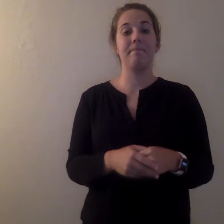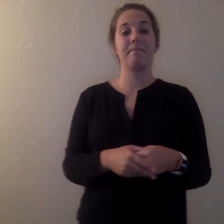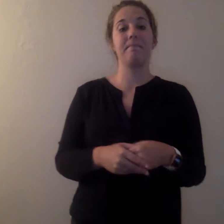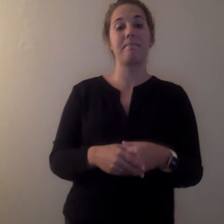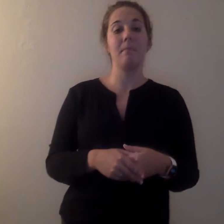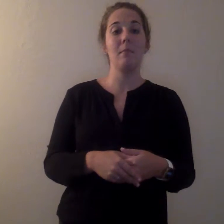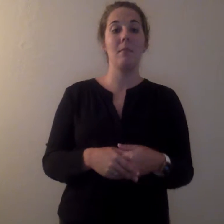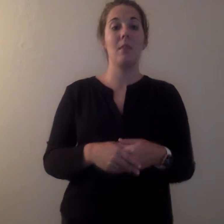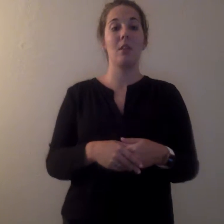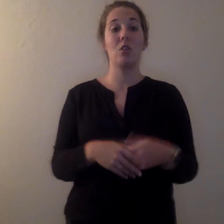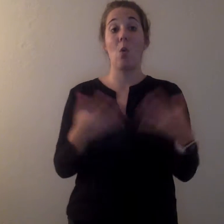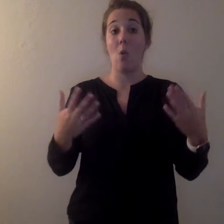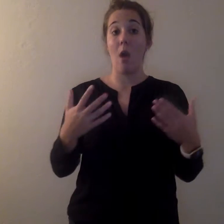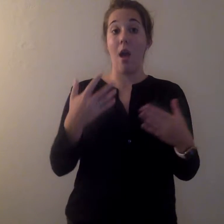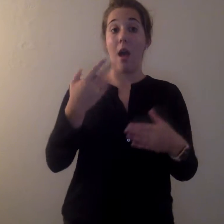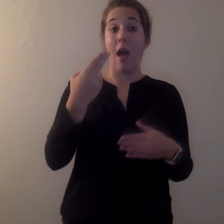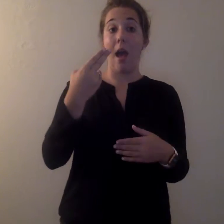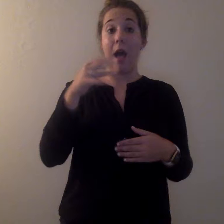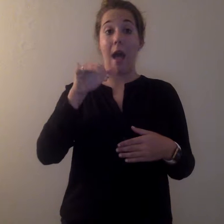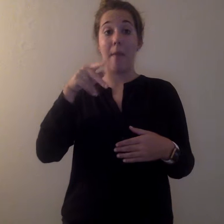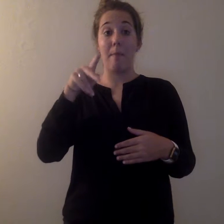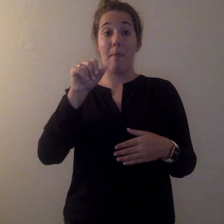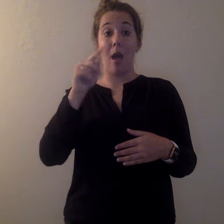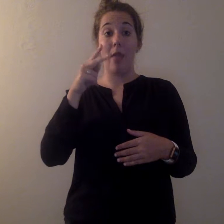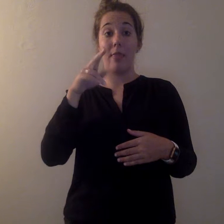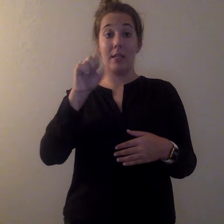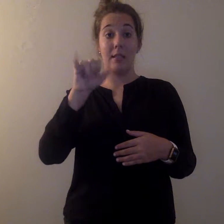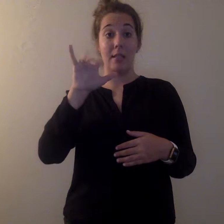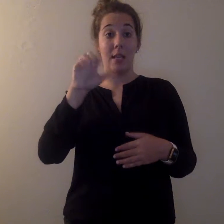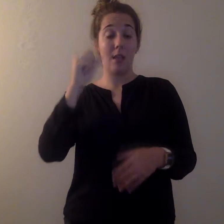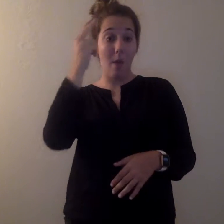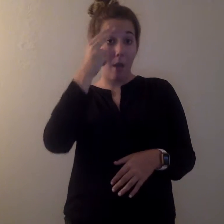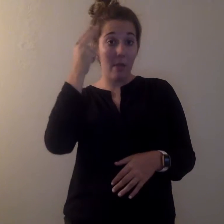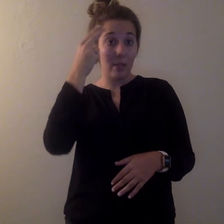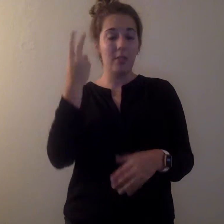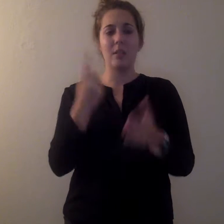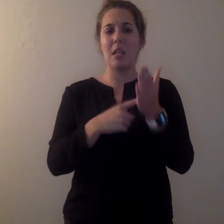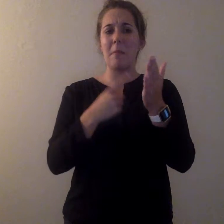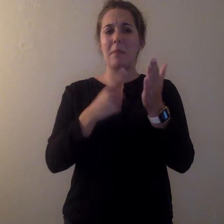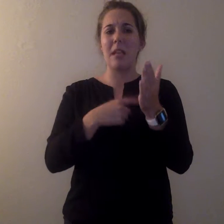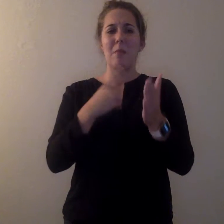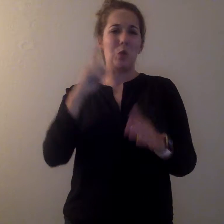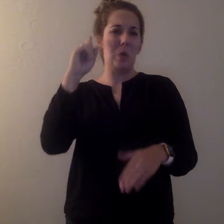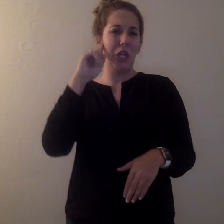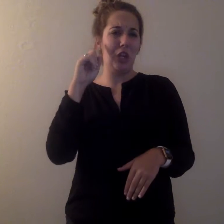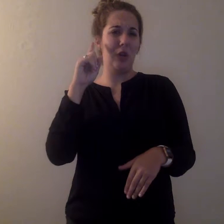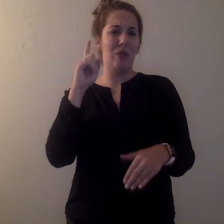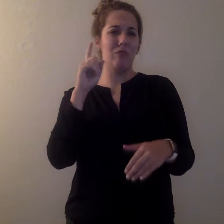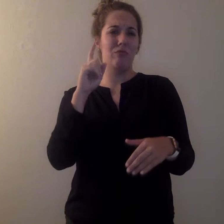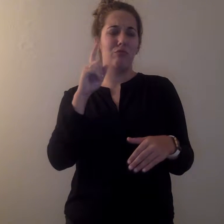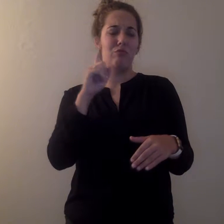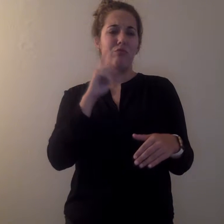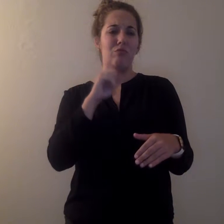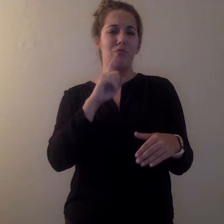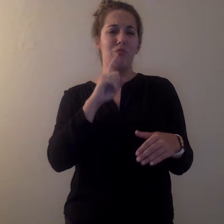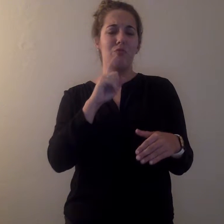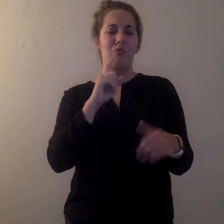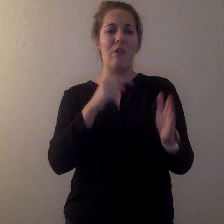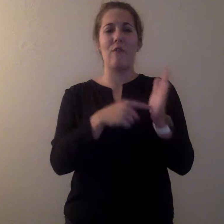So a hypothesis is, sometimes you hear it referred to as an educated guess, and that's fine, but it's basically an